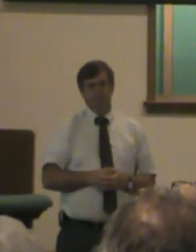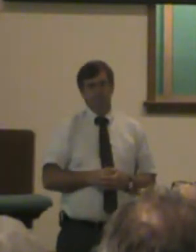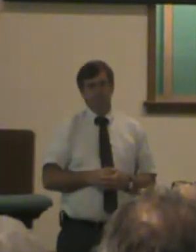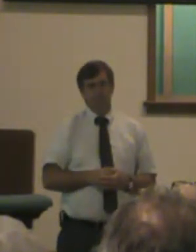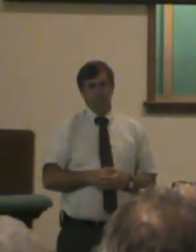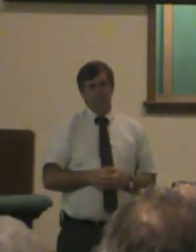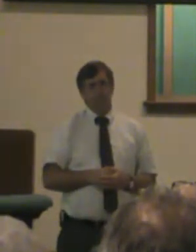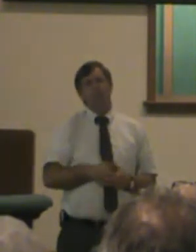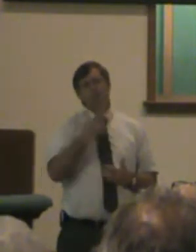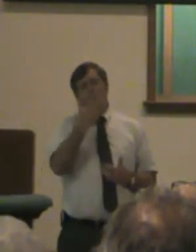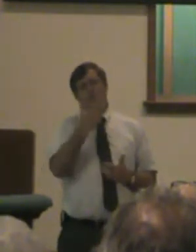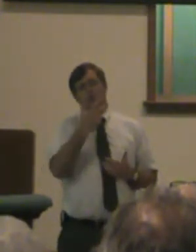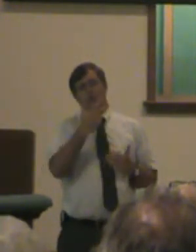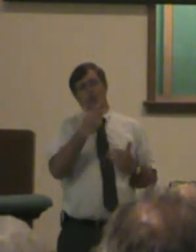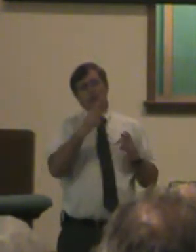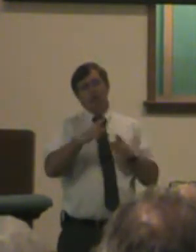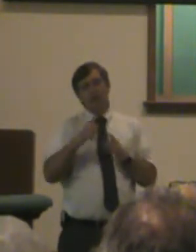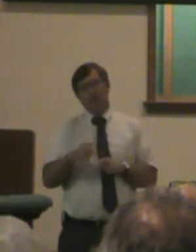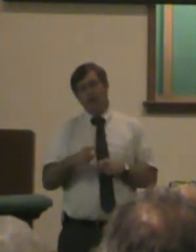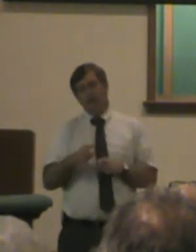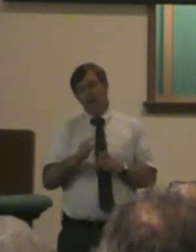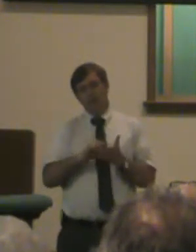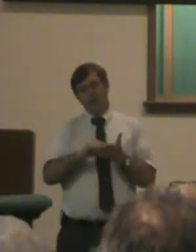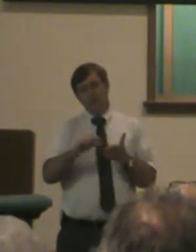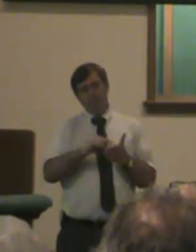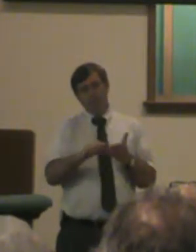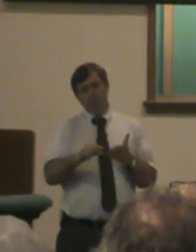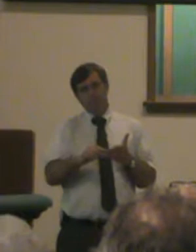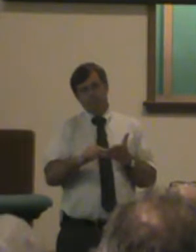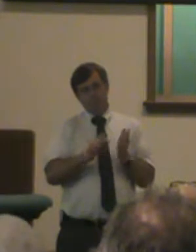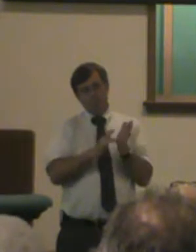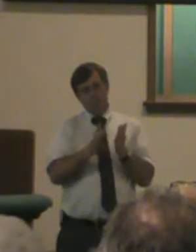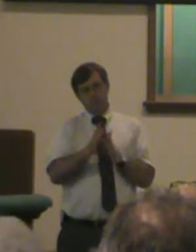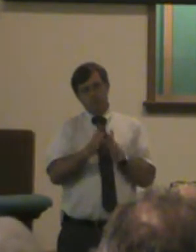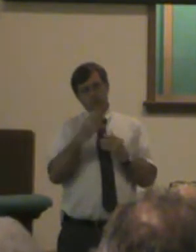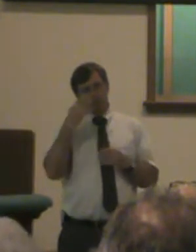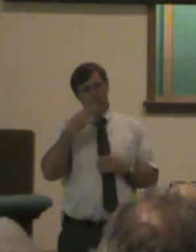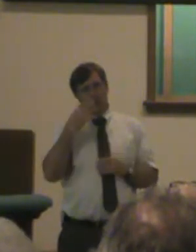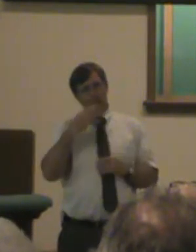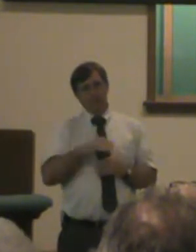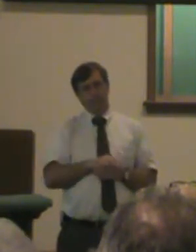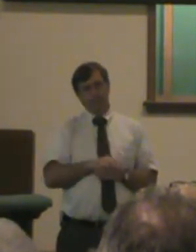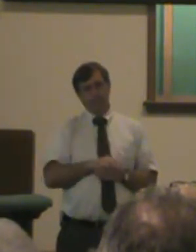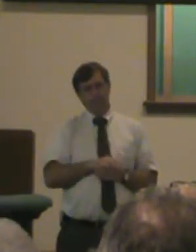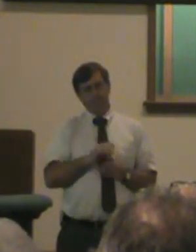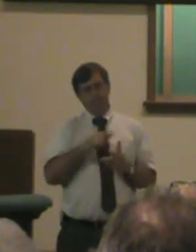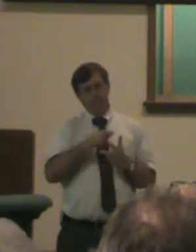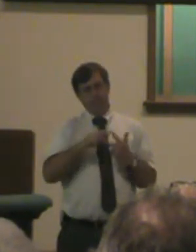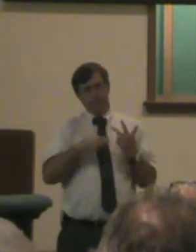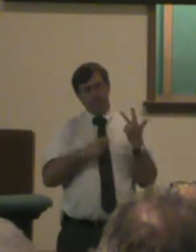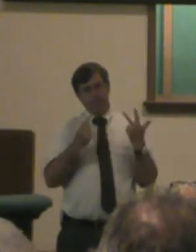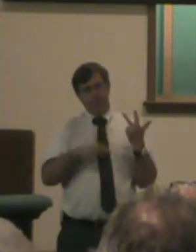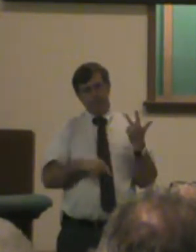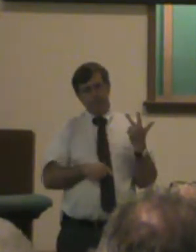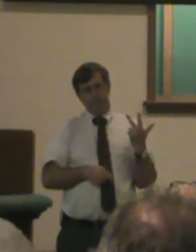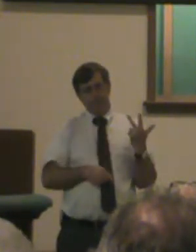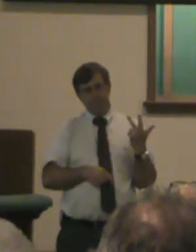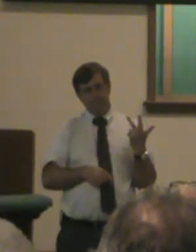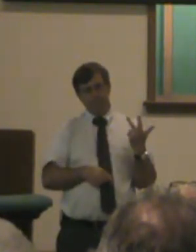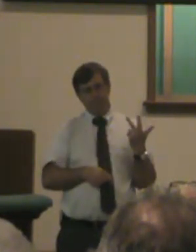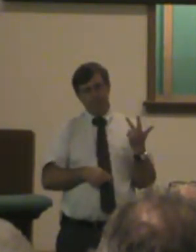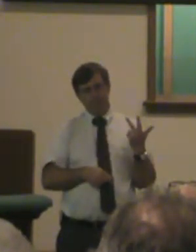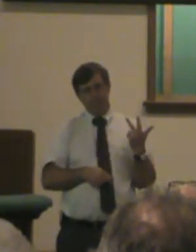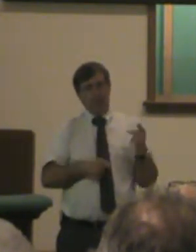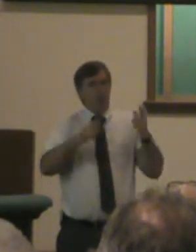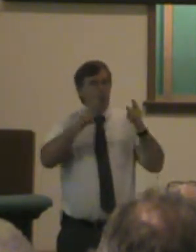There are three occasions in Scripture when Jesus cries. Three occasions. And whatever it was